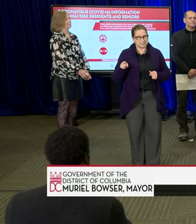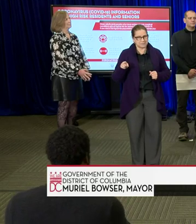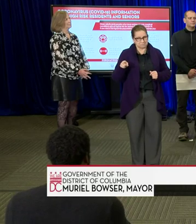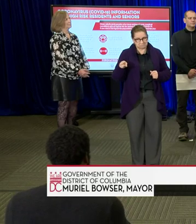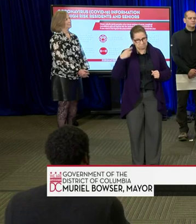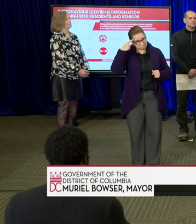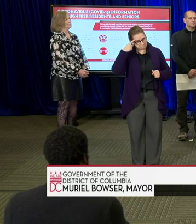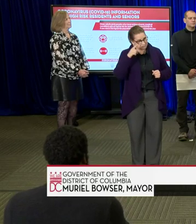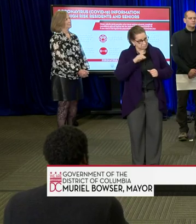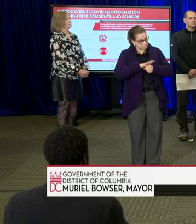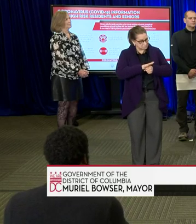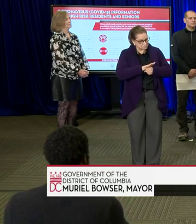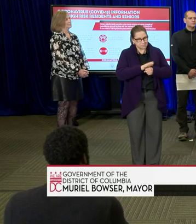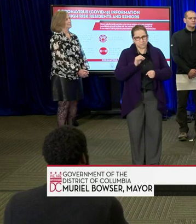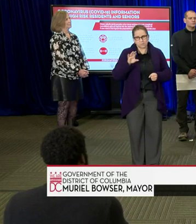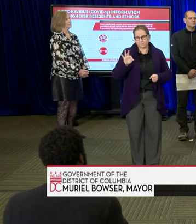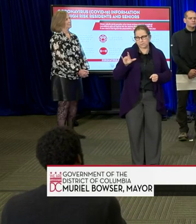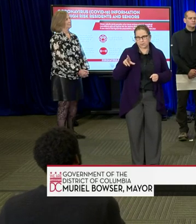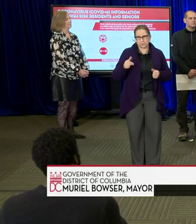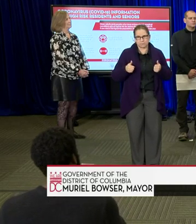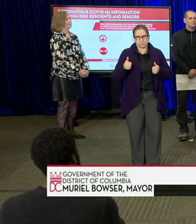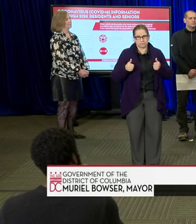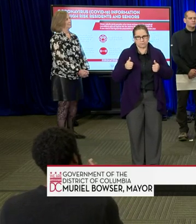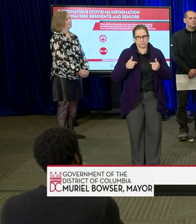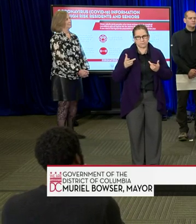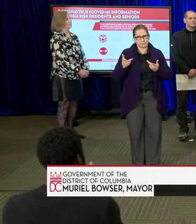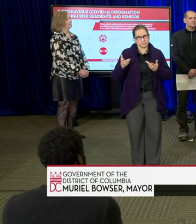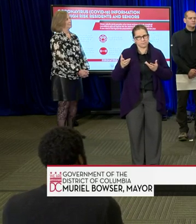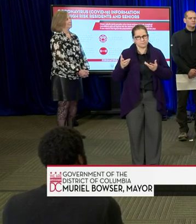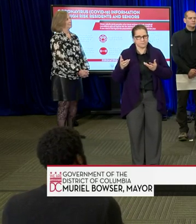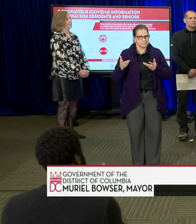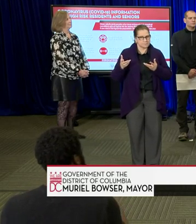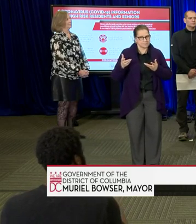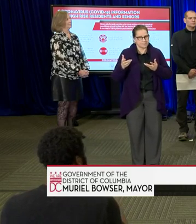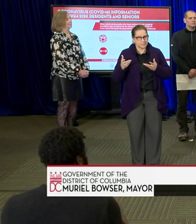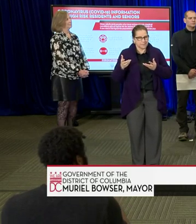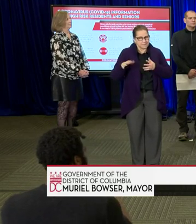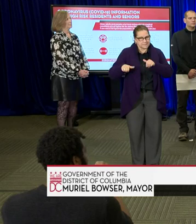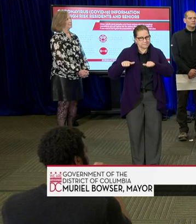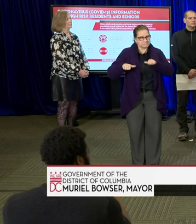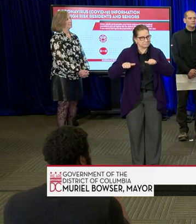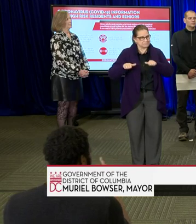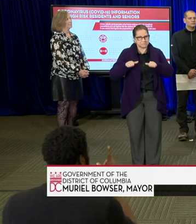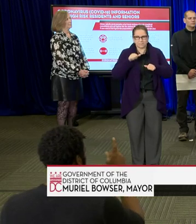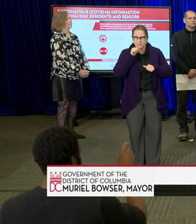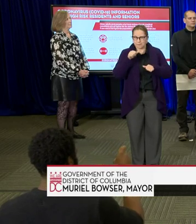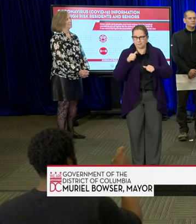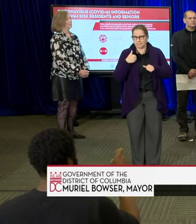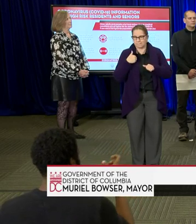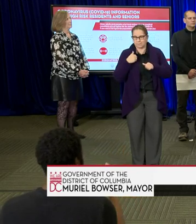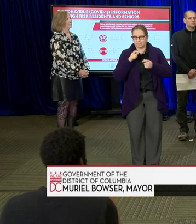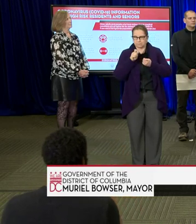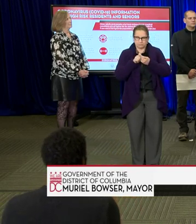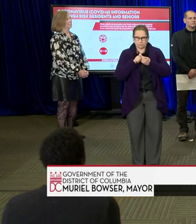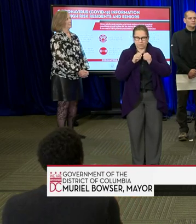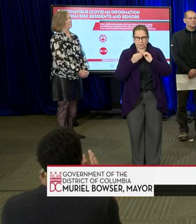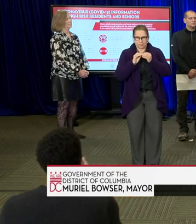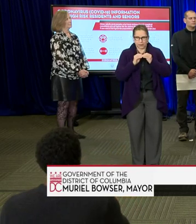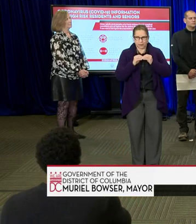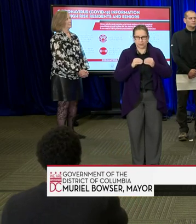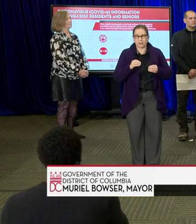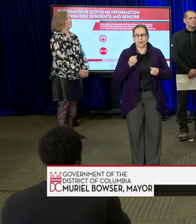the numbers are pretty consistent with prior years. So now I've asked to Chief Newsham to indicate how many are really